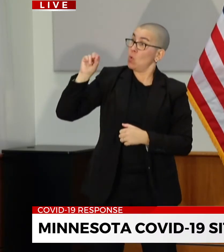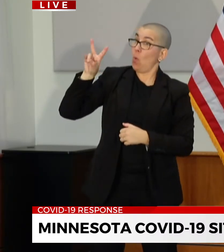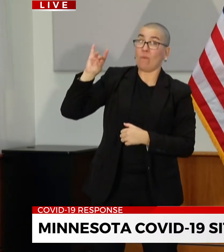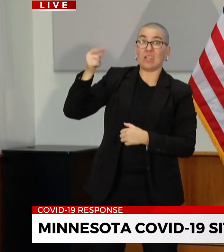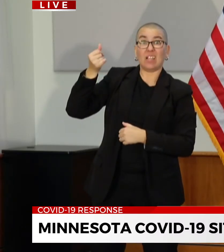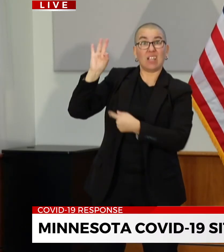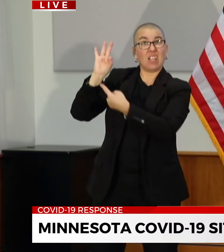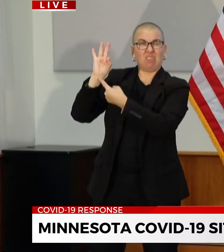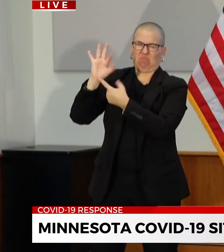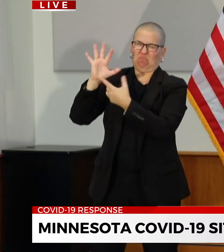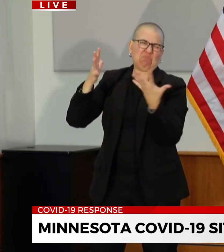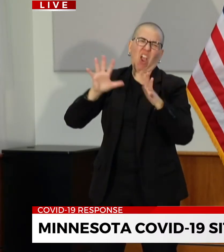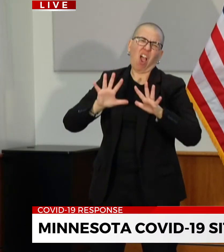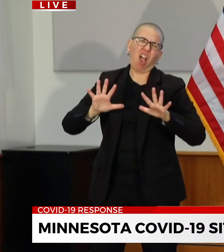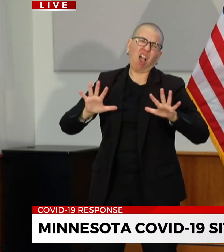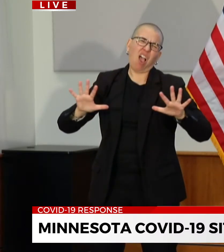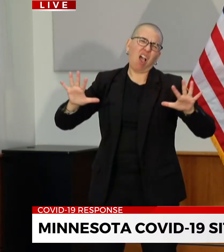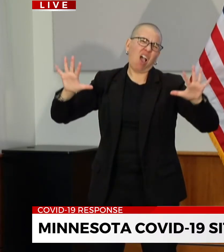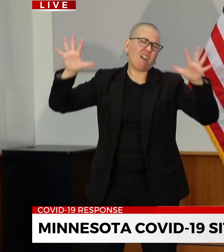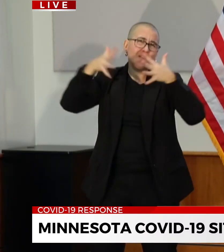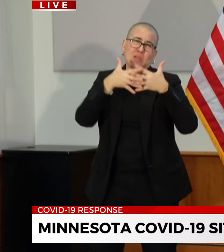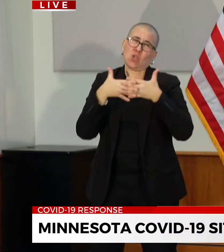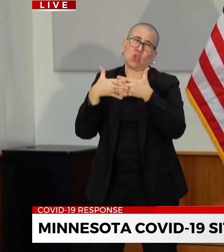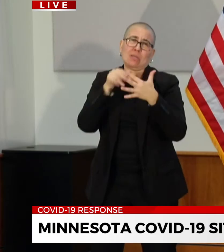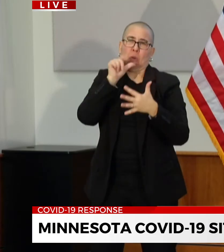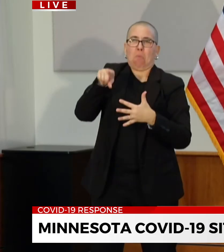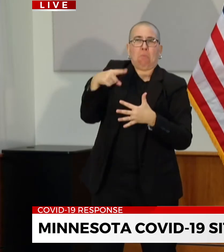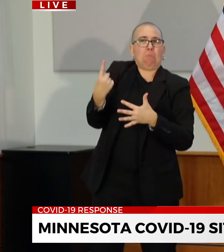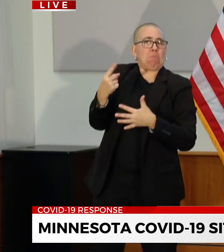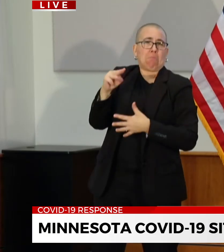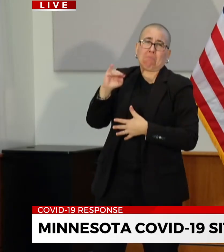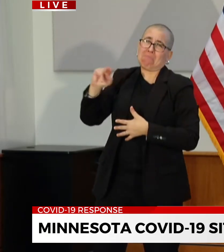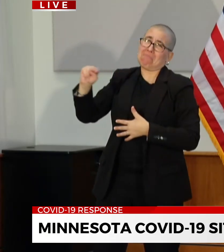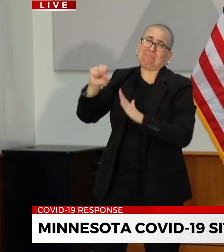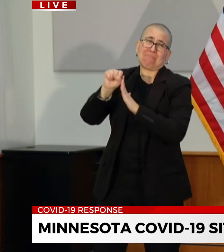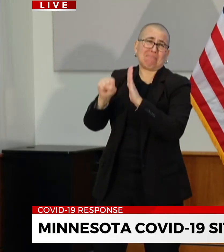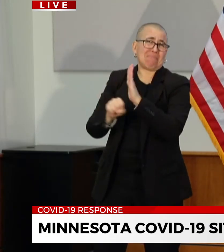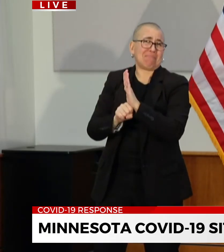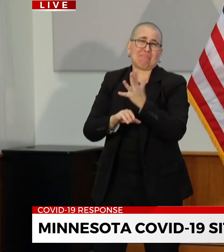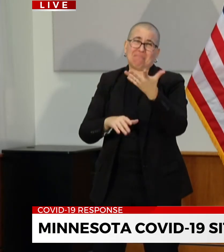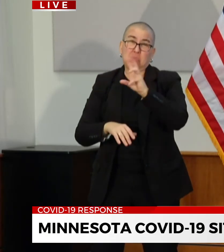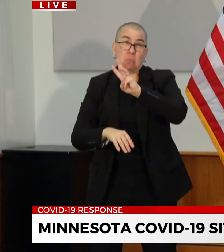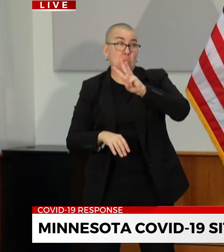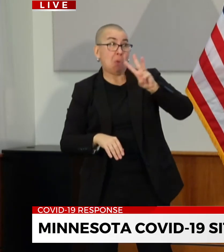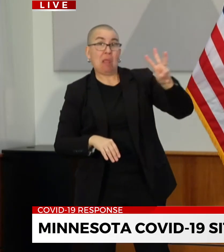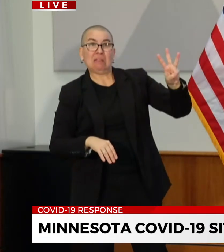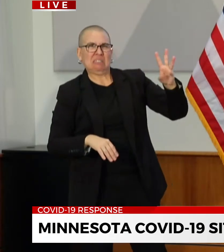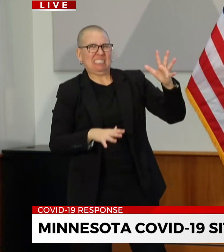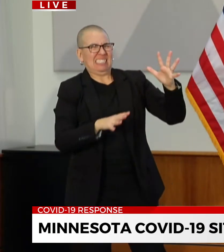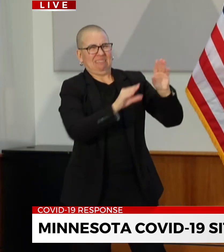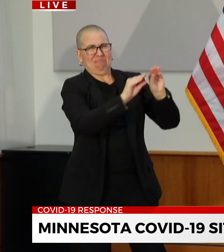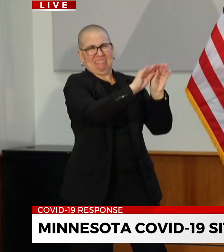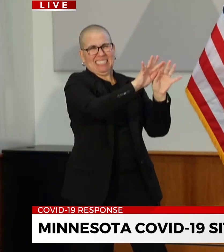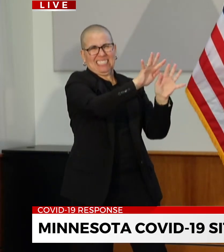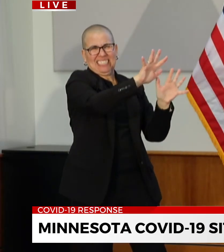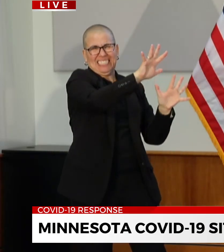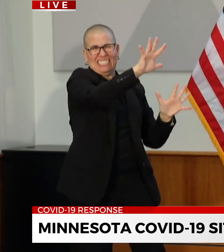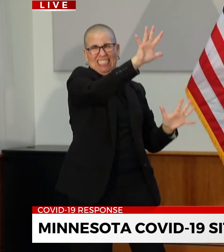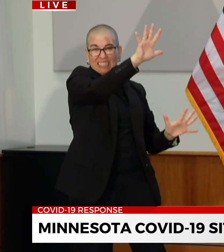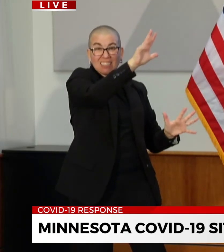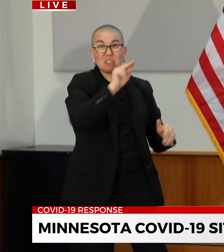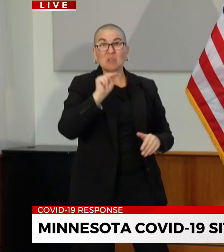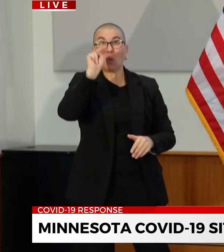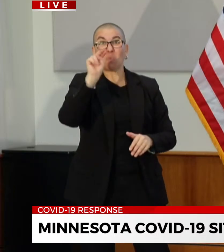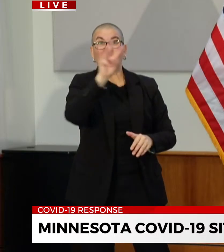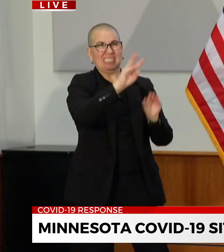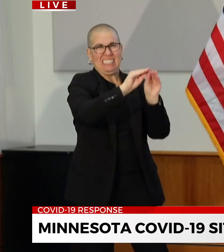the country. Even so, the upper Midwest has been hit particularly hard in these recent weeks. And for quite a while,